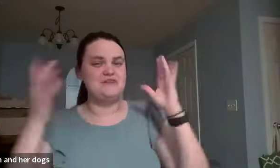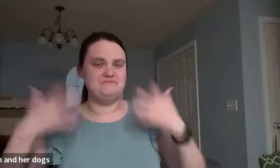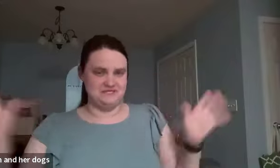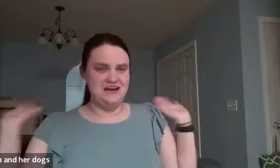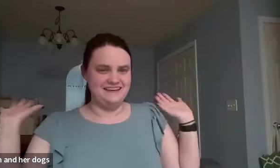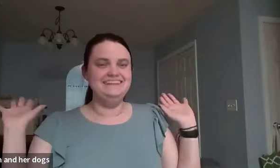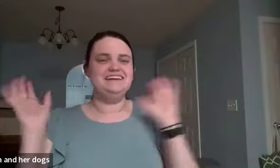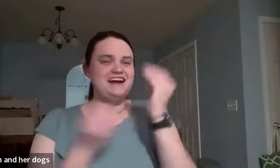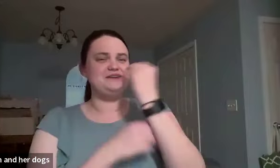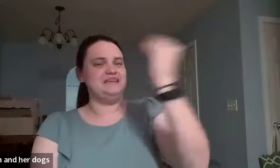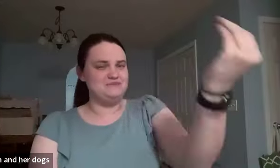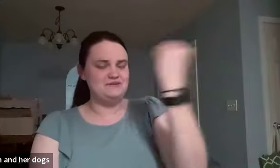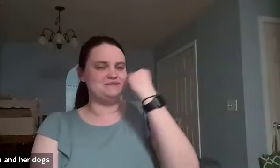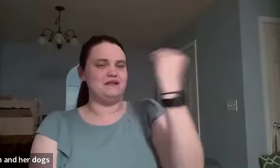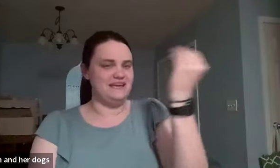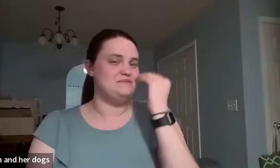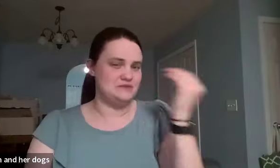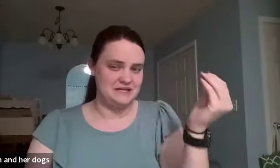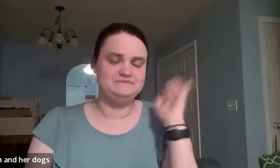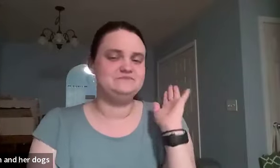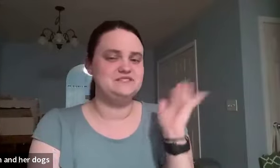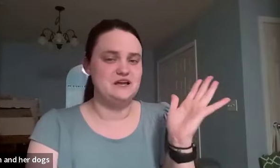your mouth, done. You're not gonna keep doing this playing games with it. So,